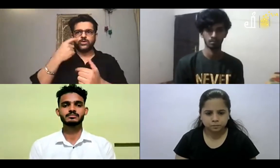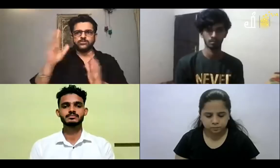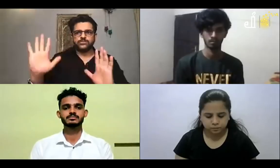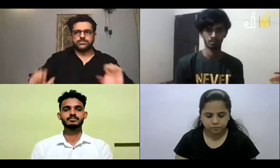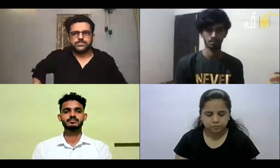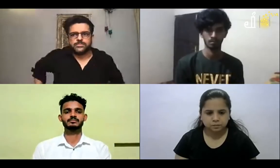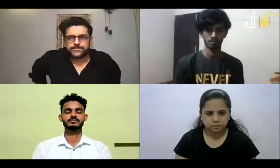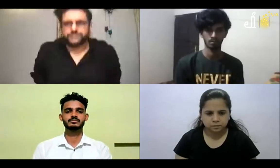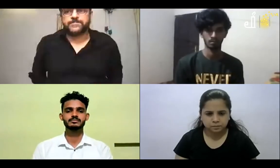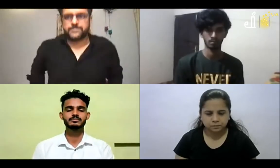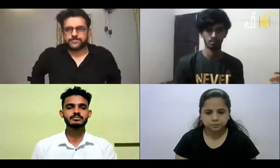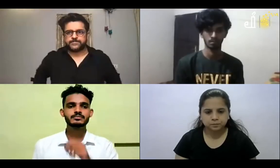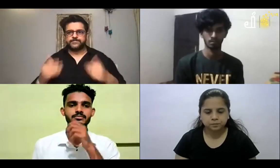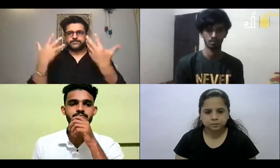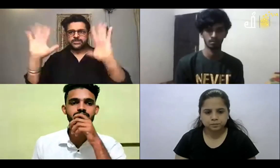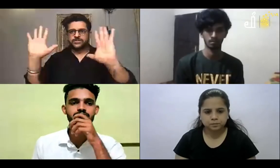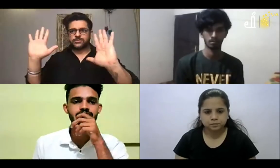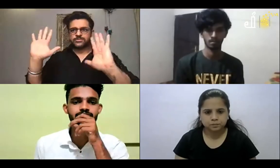panelists?